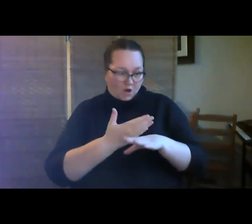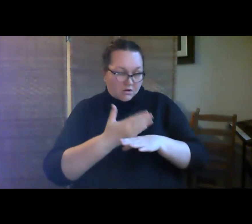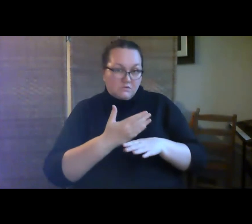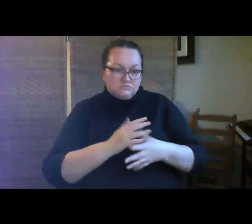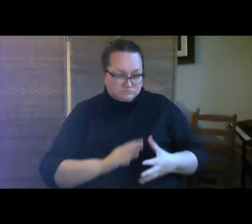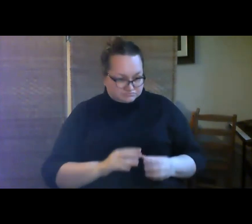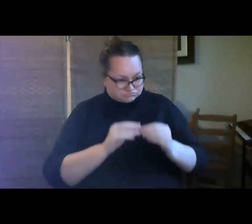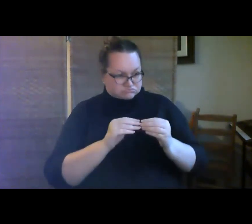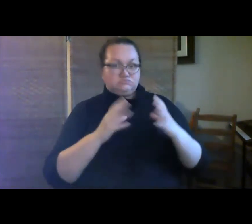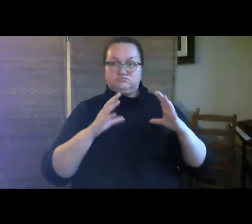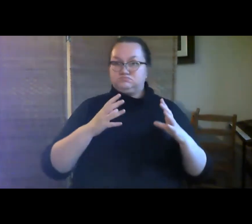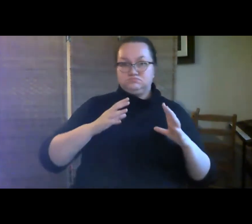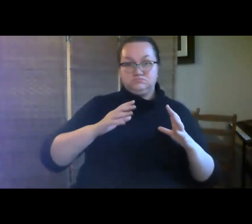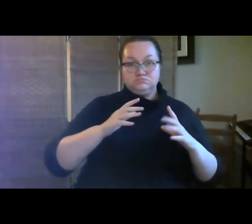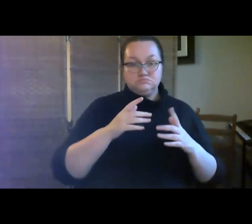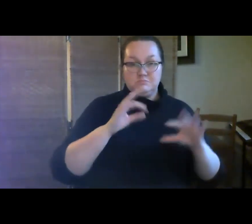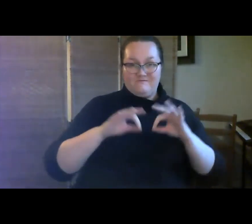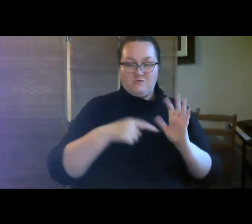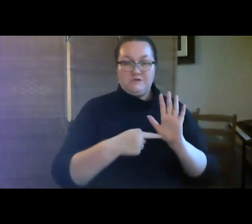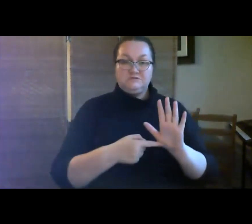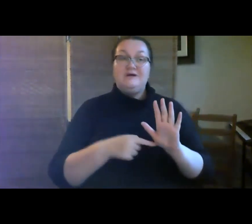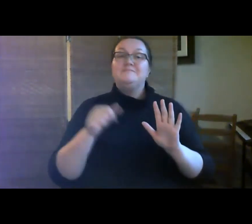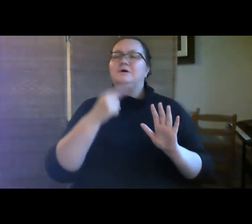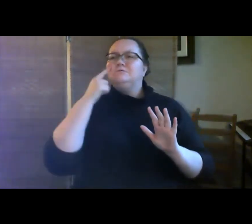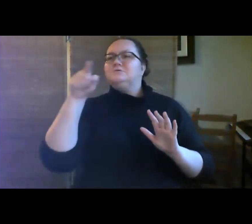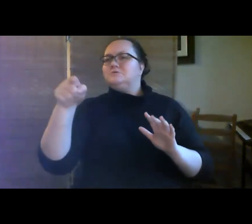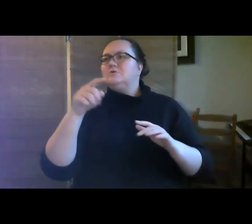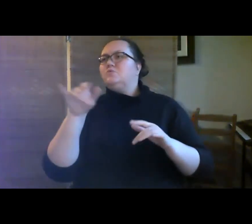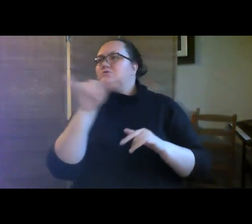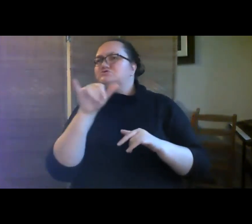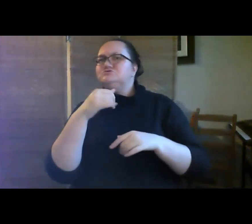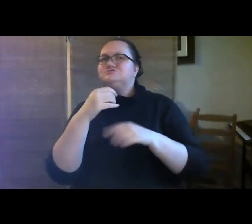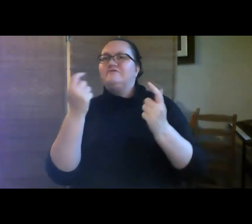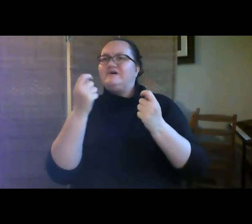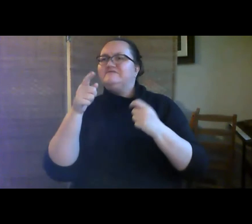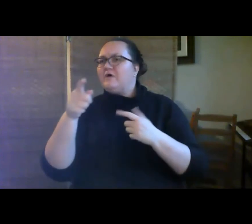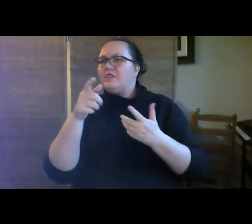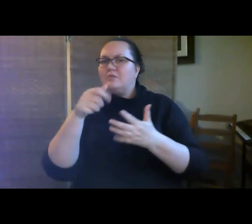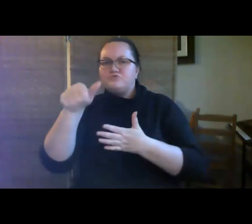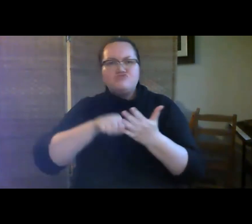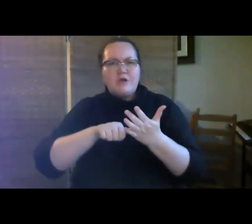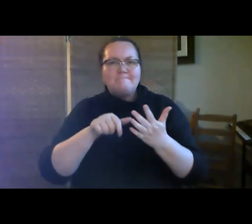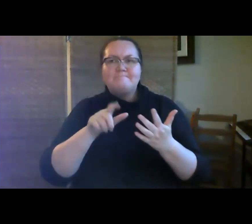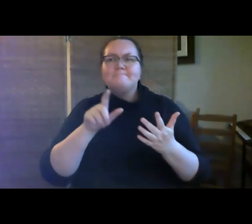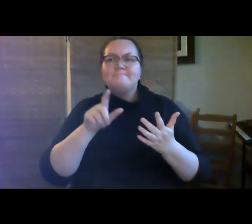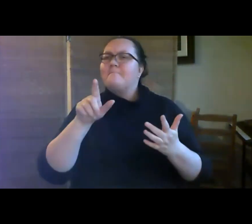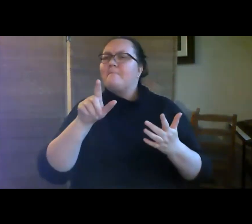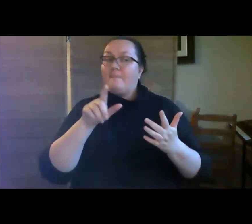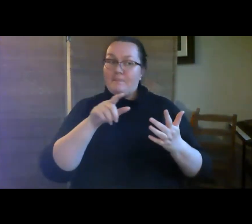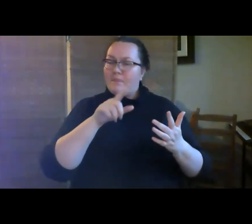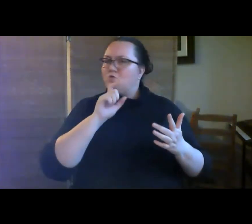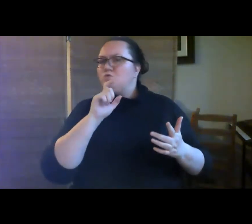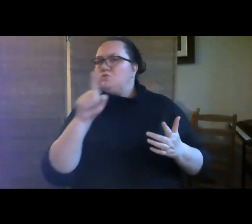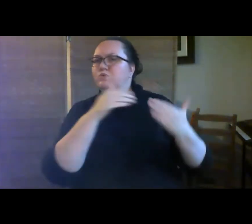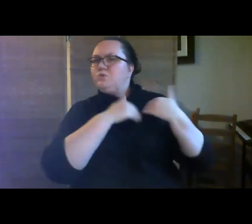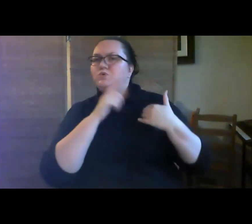what festivals program and who programs them. And if your work is similar, whether that's in